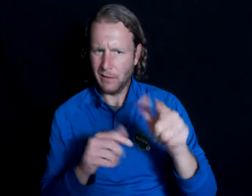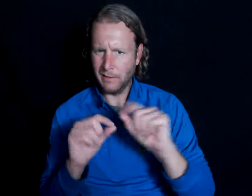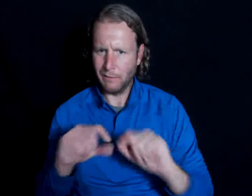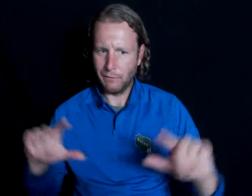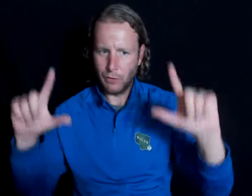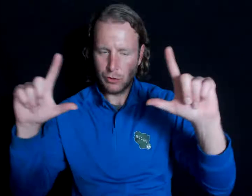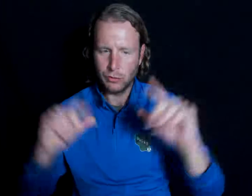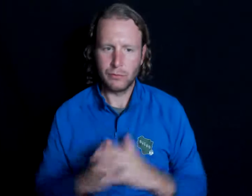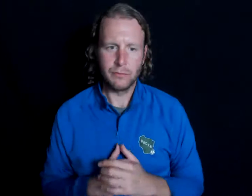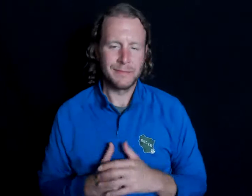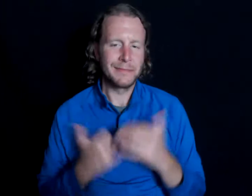work done